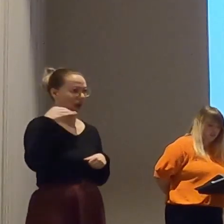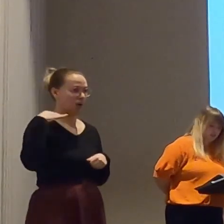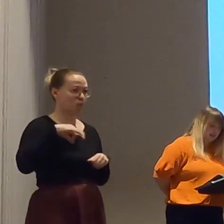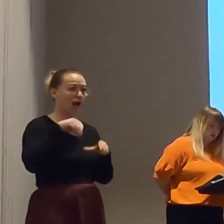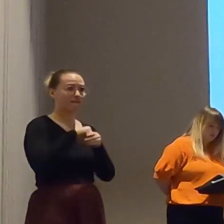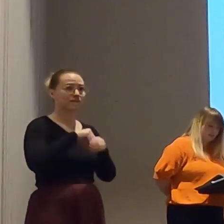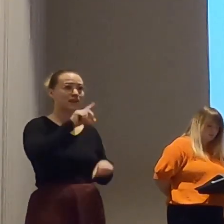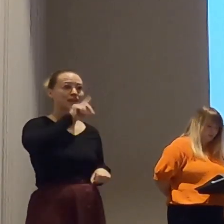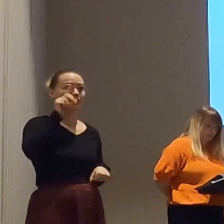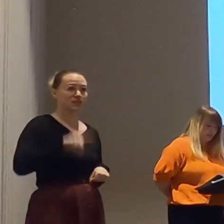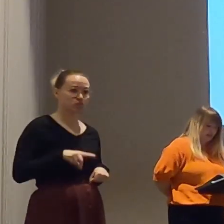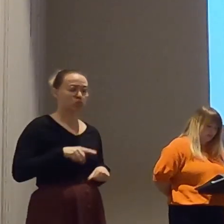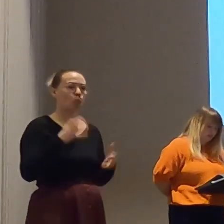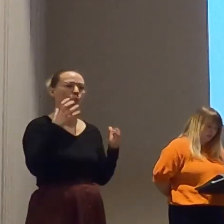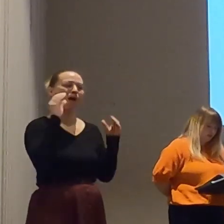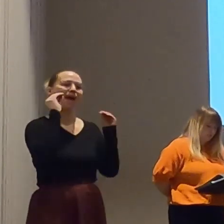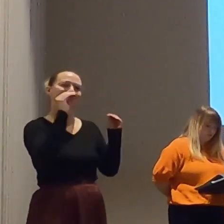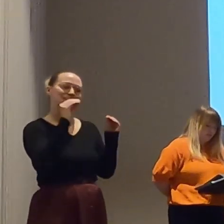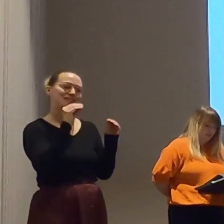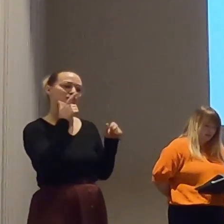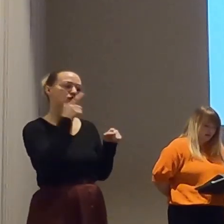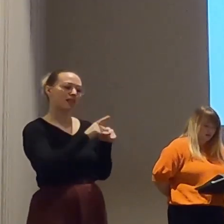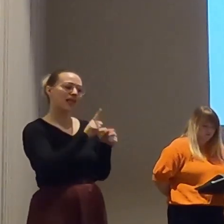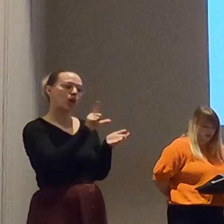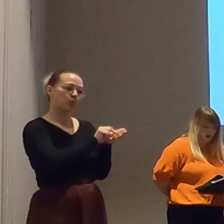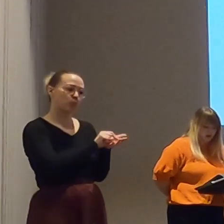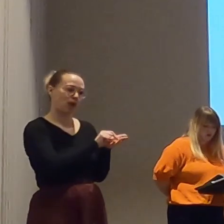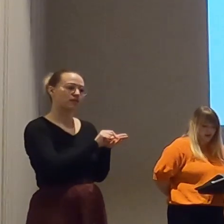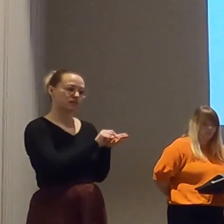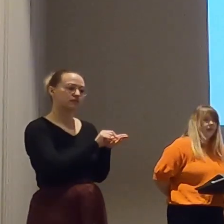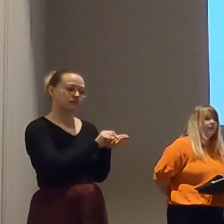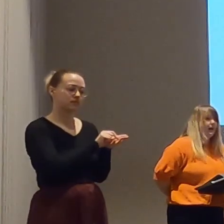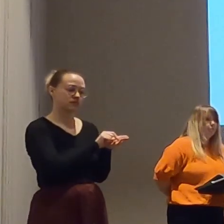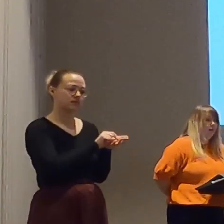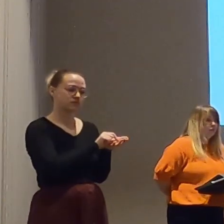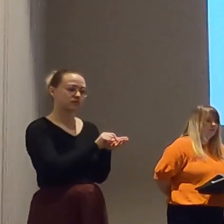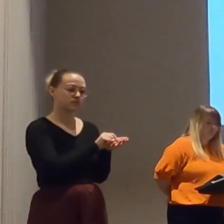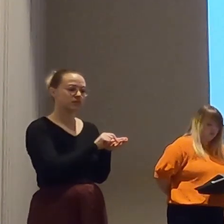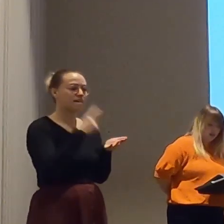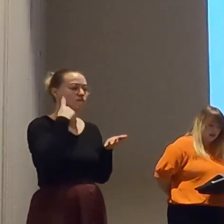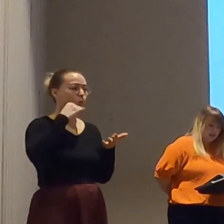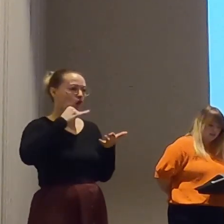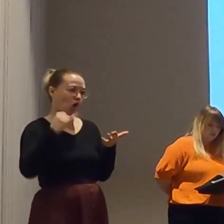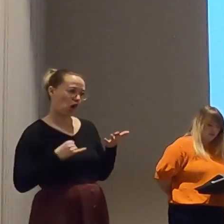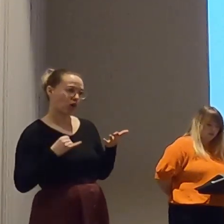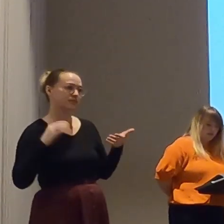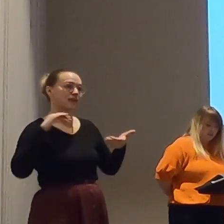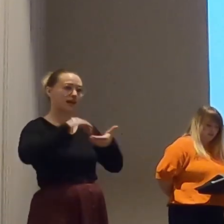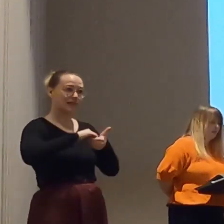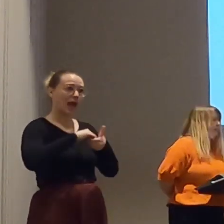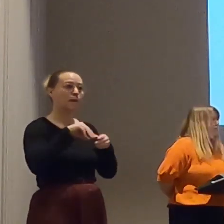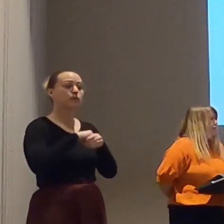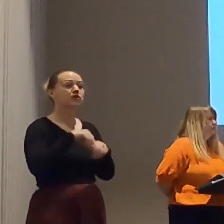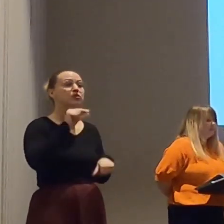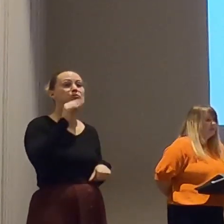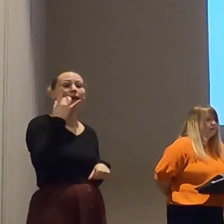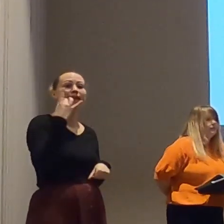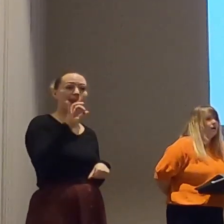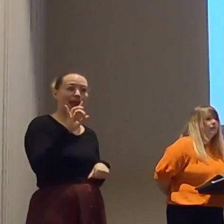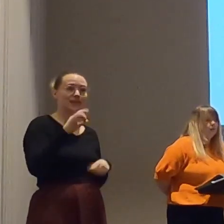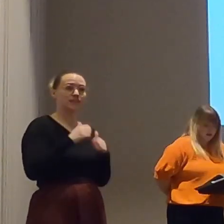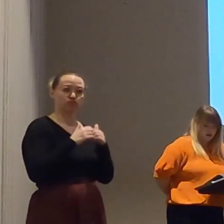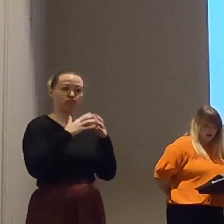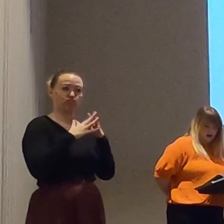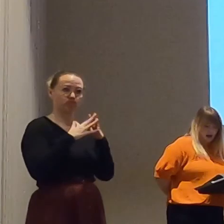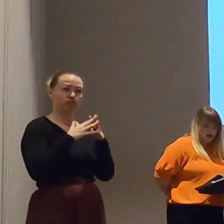and teaching letterpress printing and building a community center for art, craft, and collaboration. In 2018, they started a